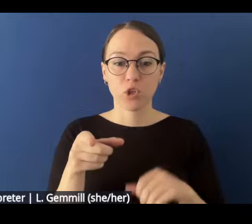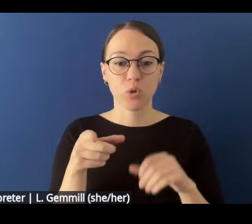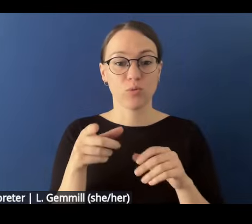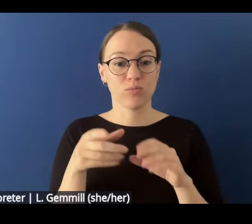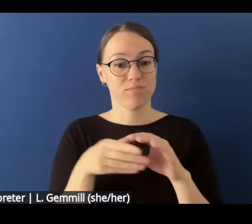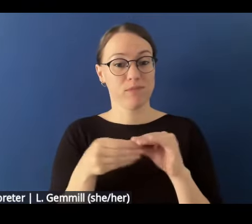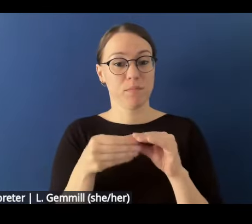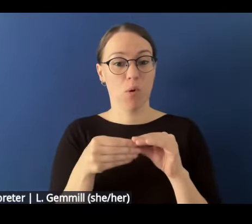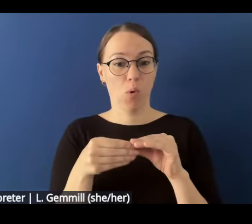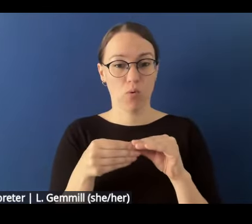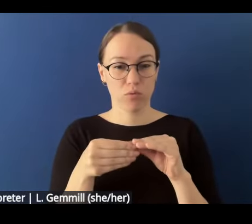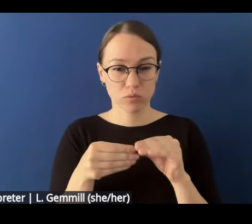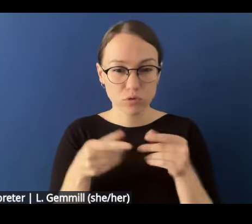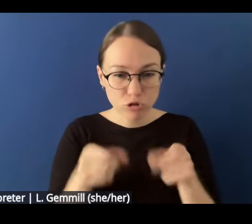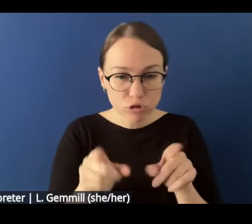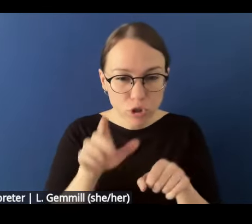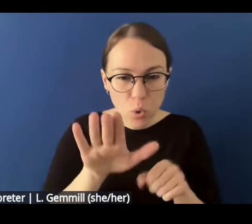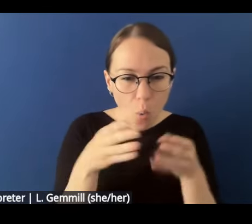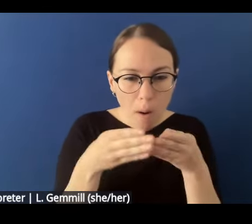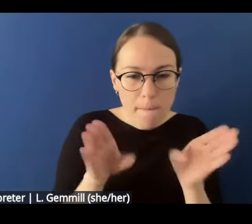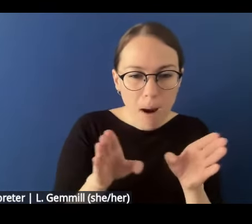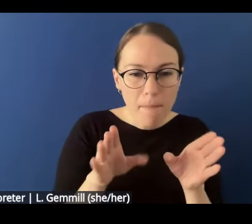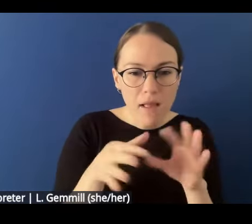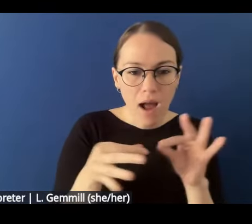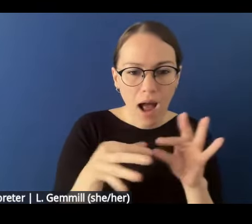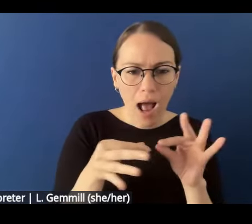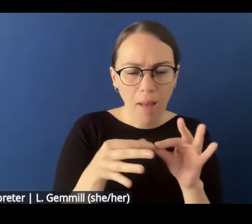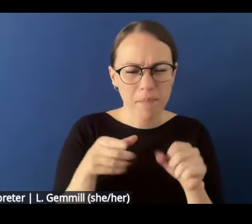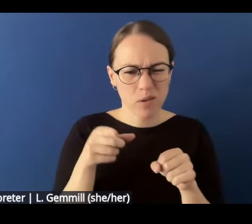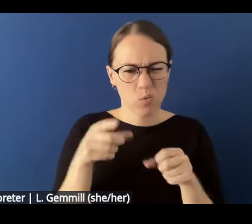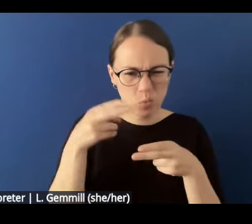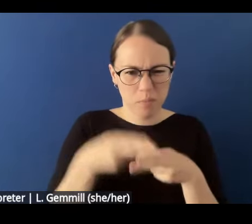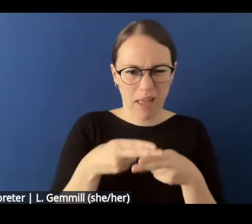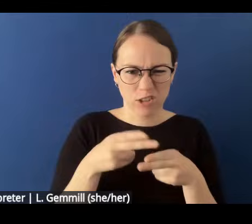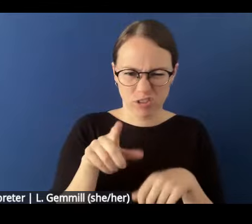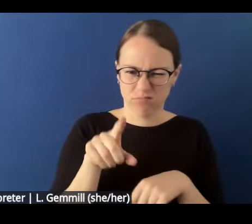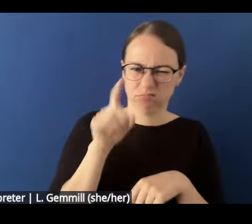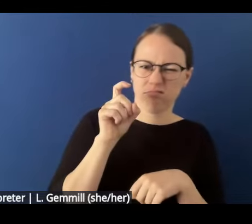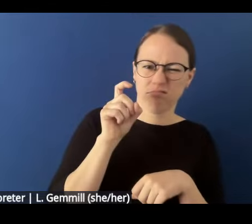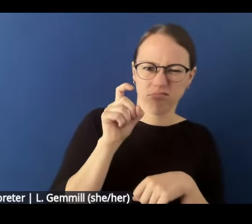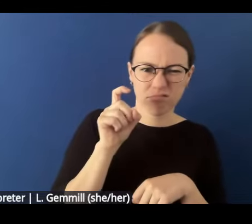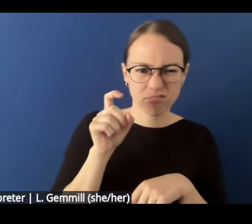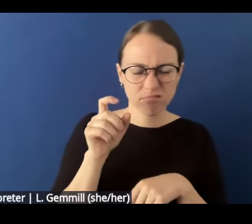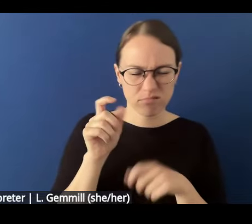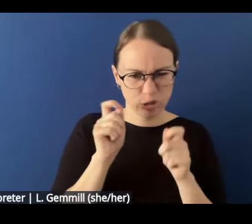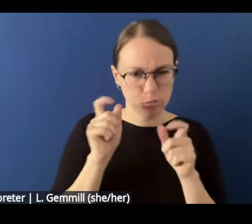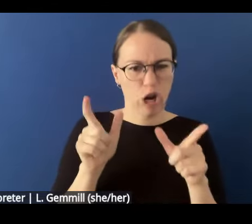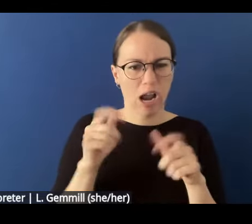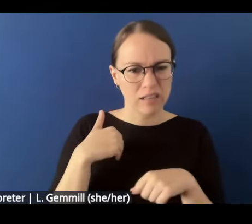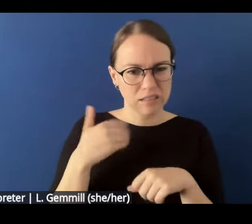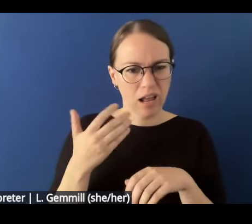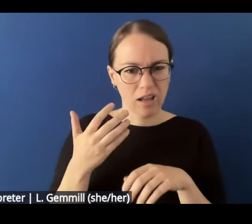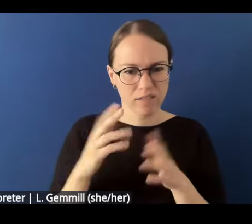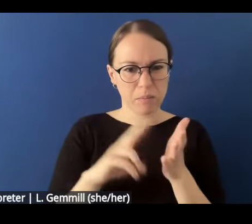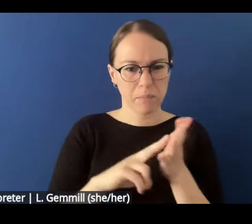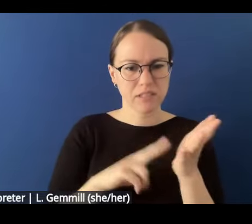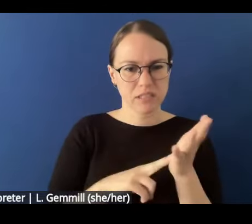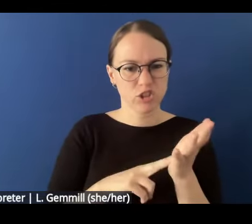that you were surprised and confused that there is a petition that is up for public